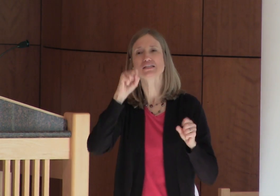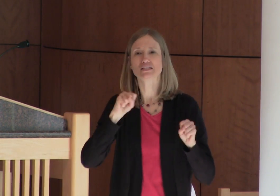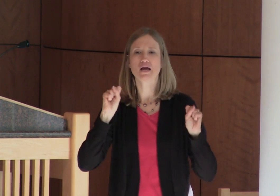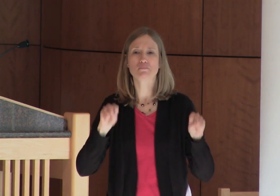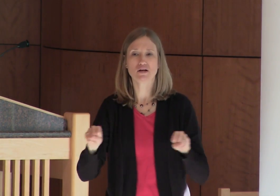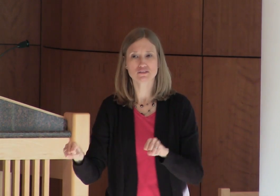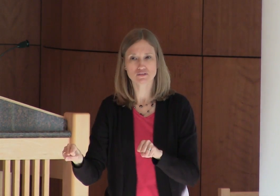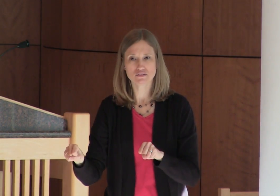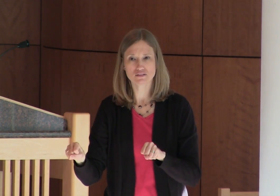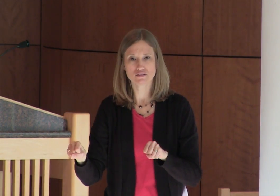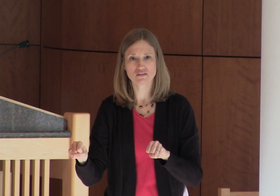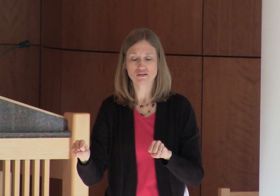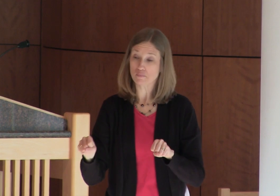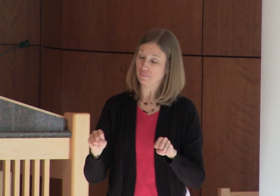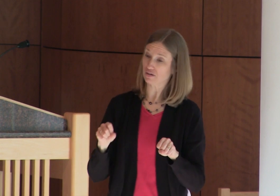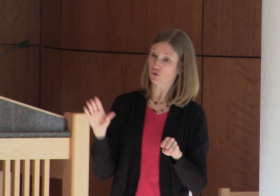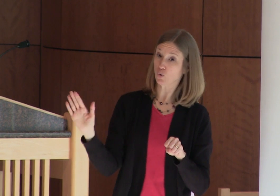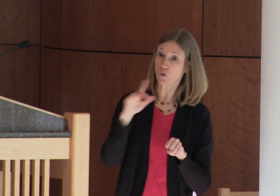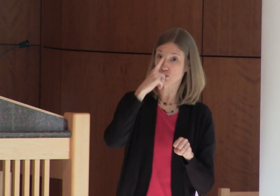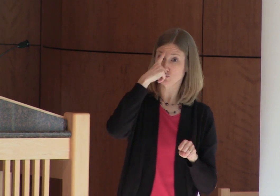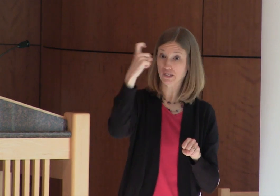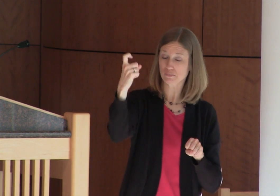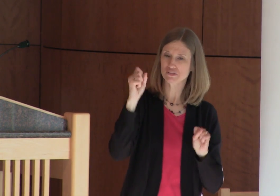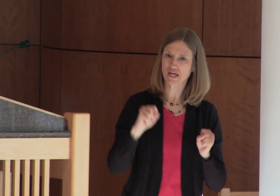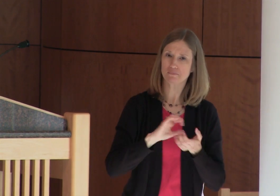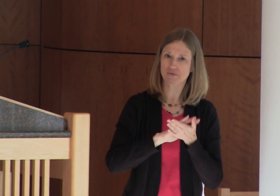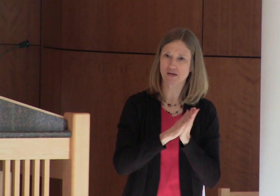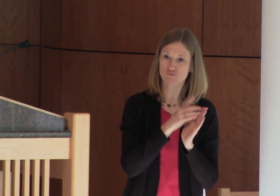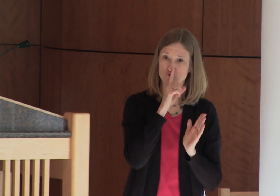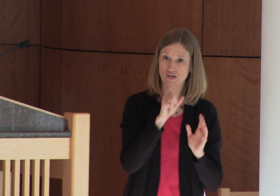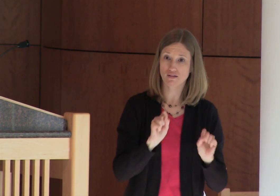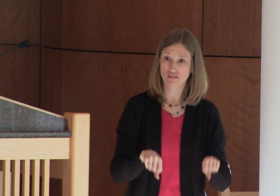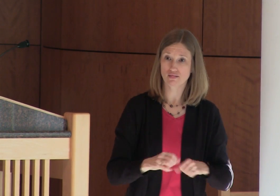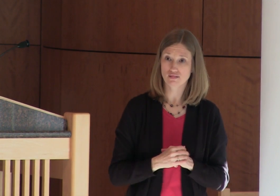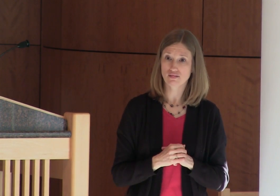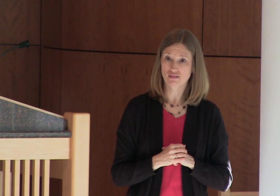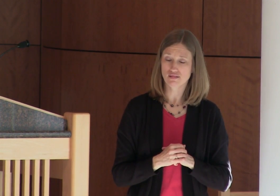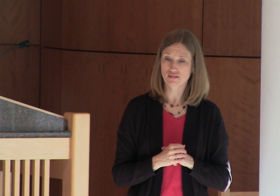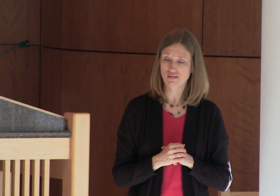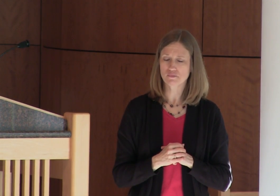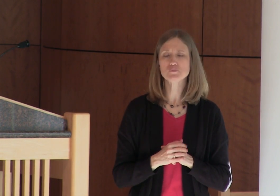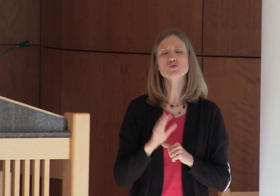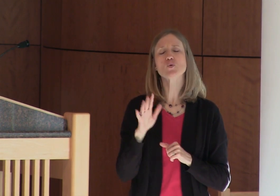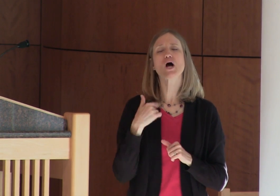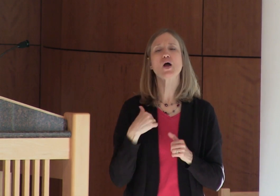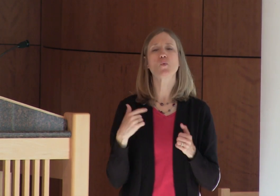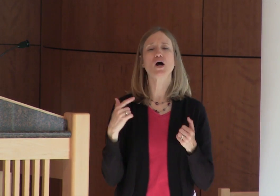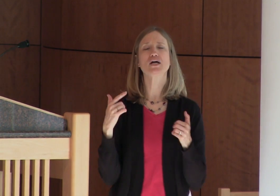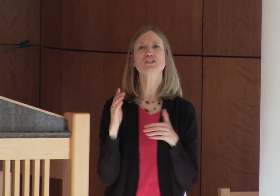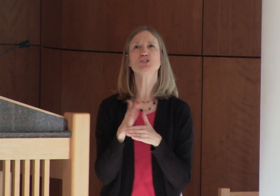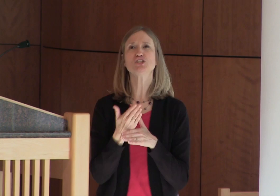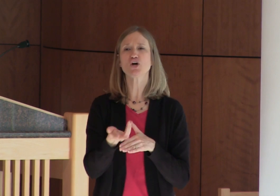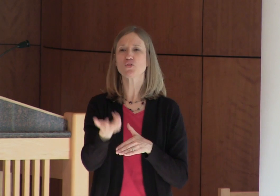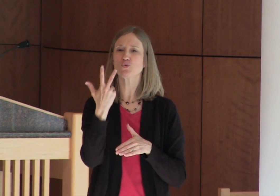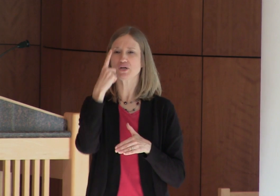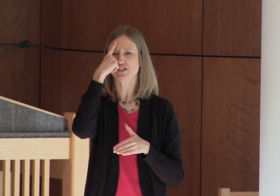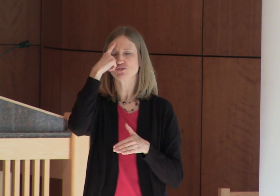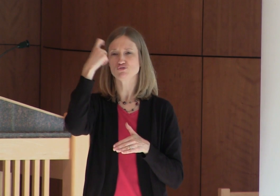making them become real. So I want to share with you, I mean, three dreams this congregation has had in the